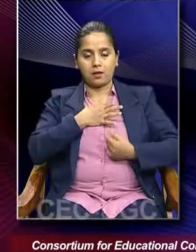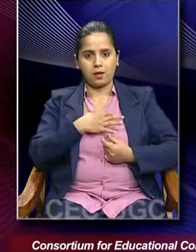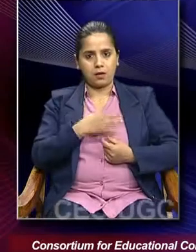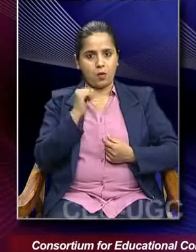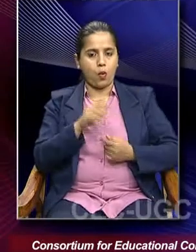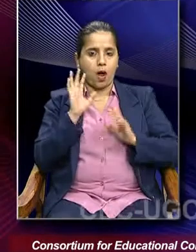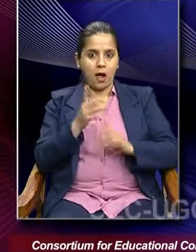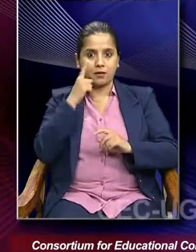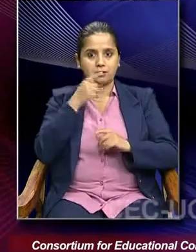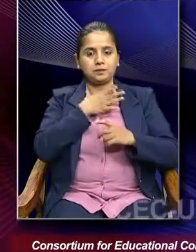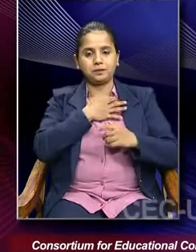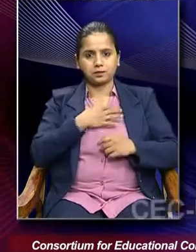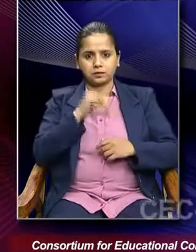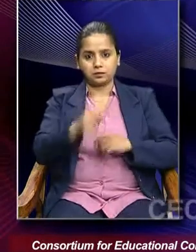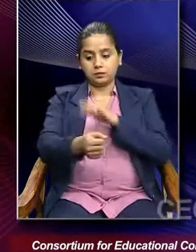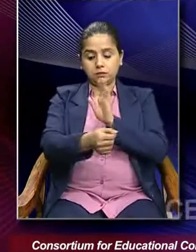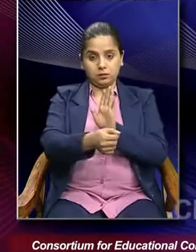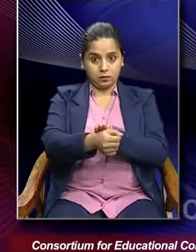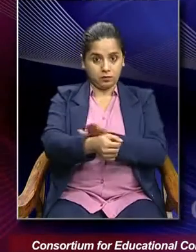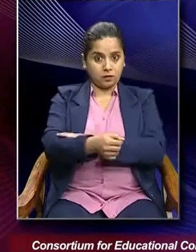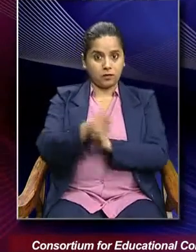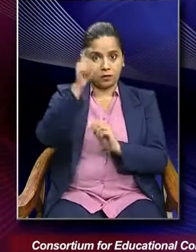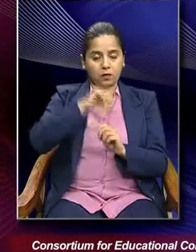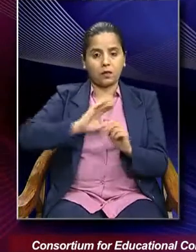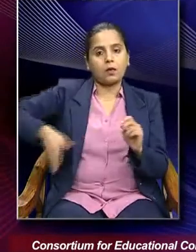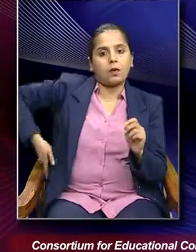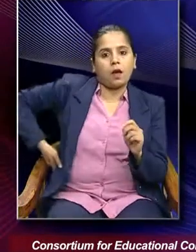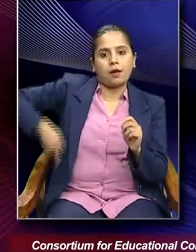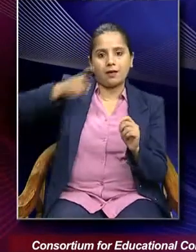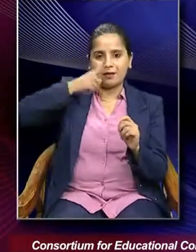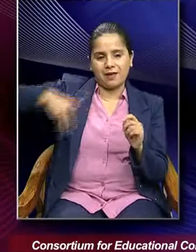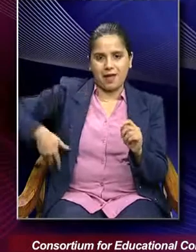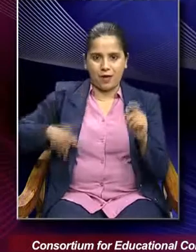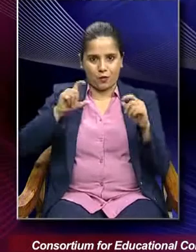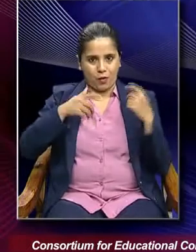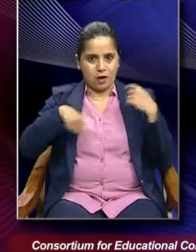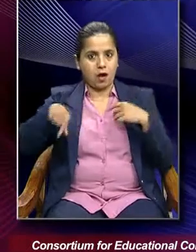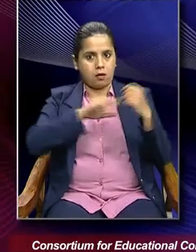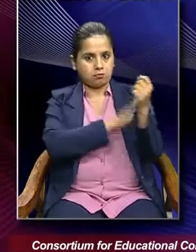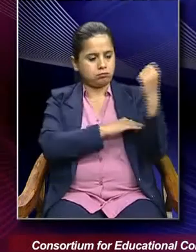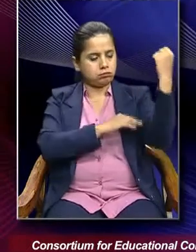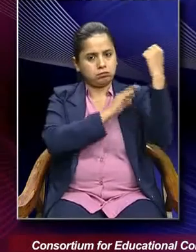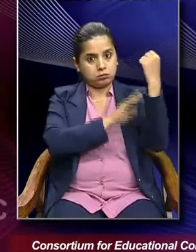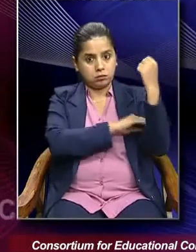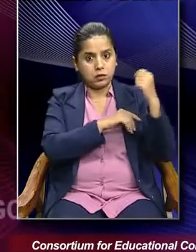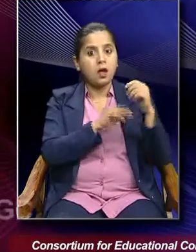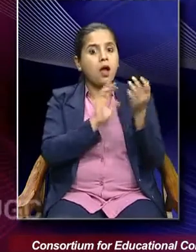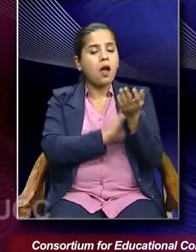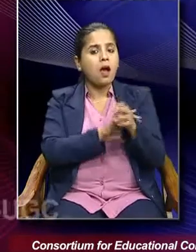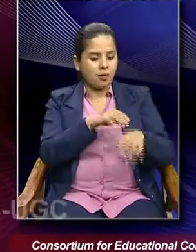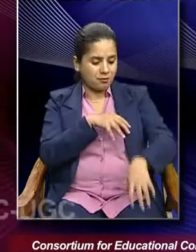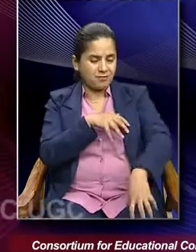her neck with her right hand on her hip and her left hand clasped in